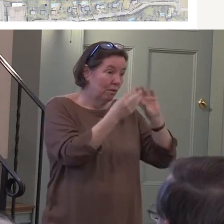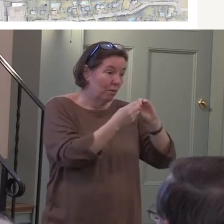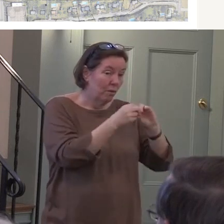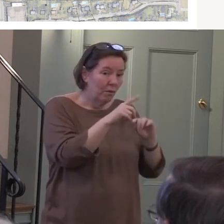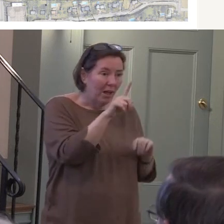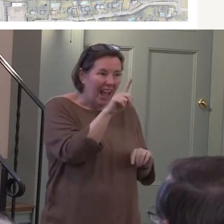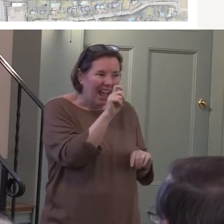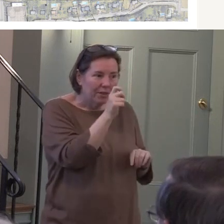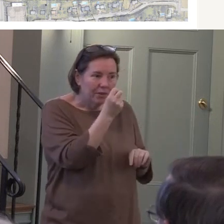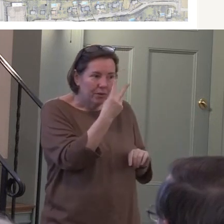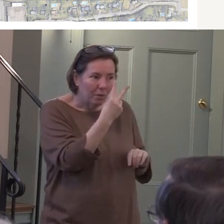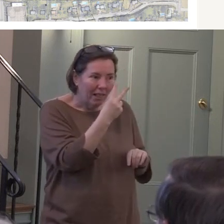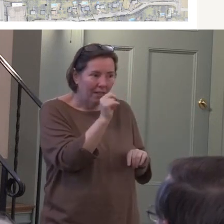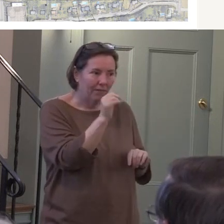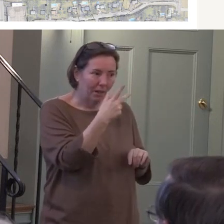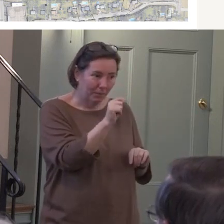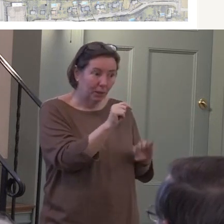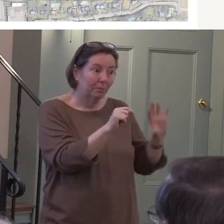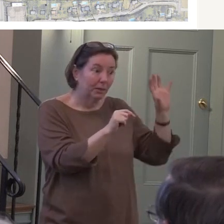112 apartments.